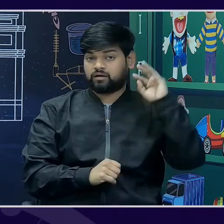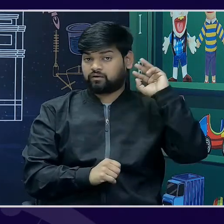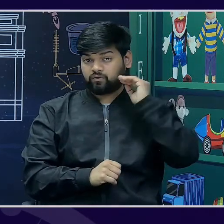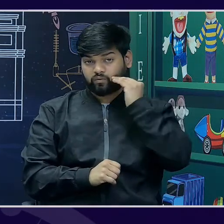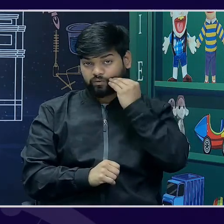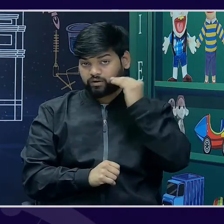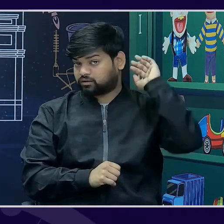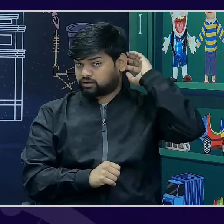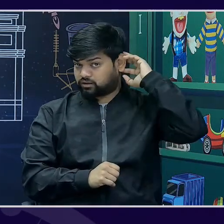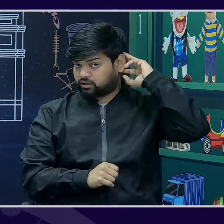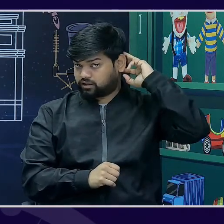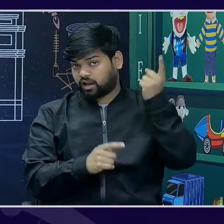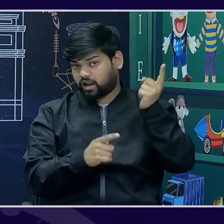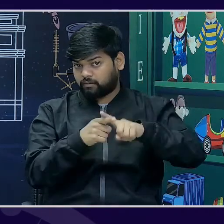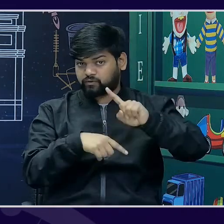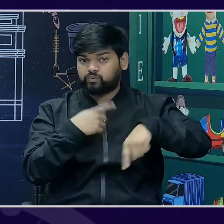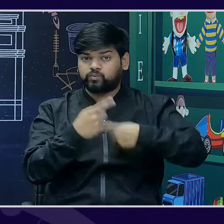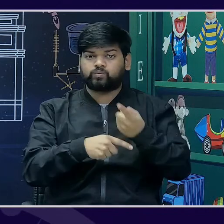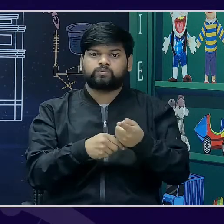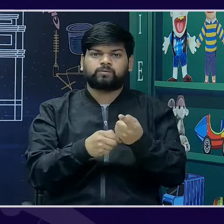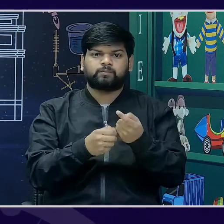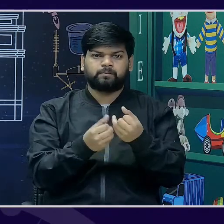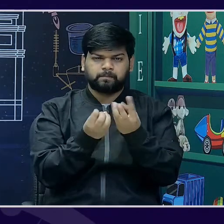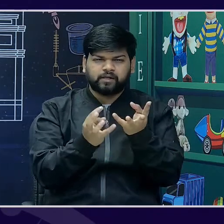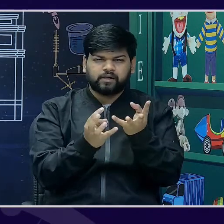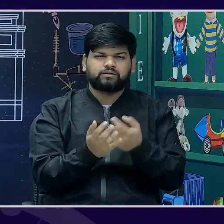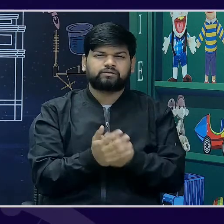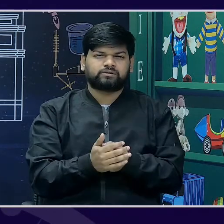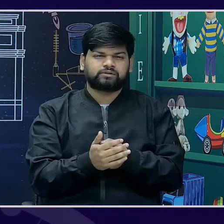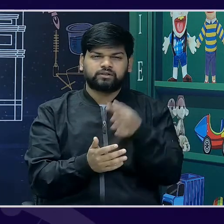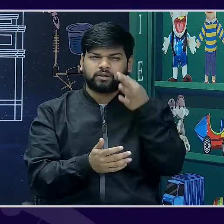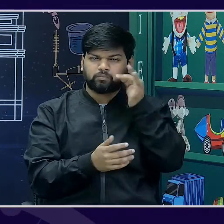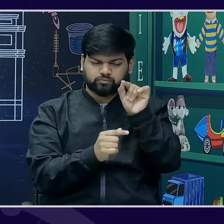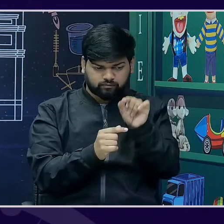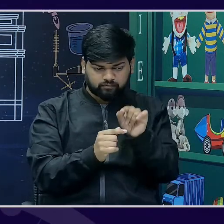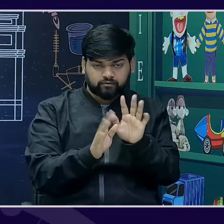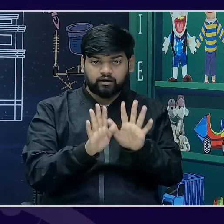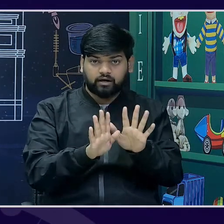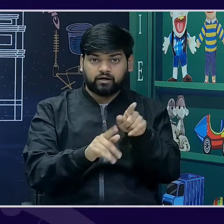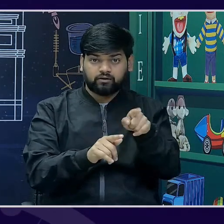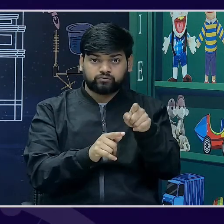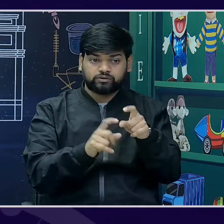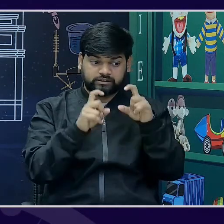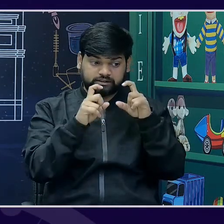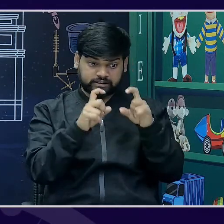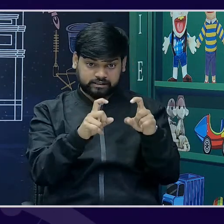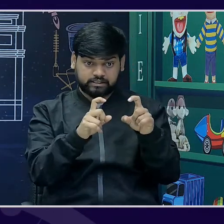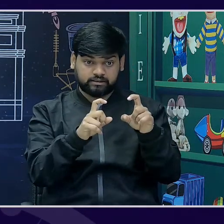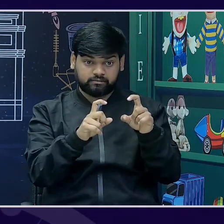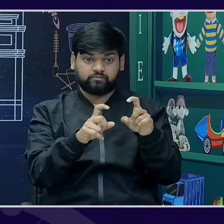down. There are criteria where the baby selected for a cochlear implant has to undergo certain medical